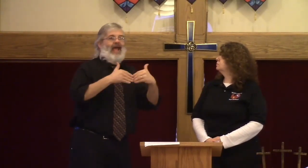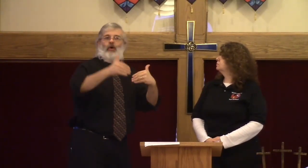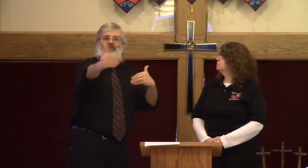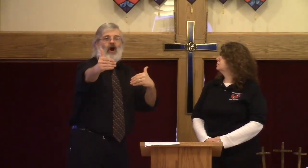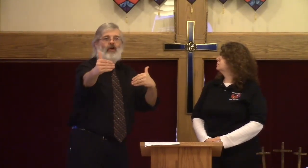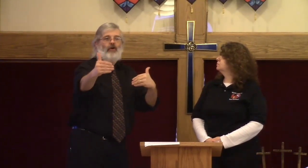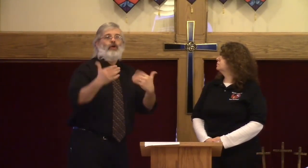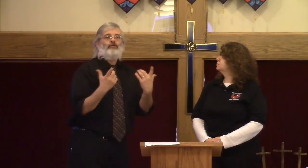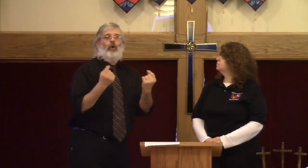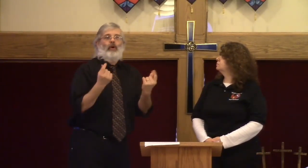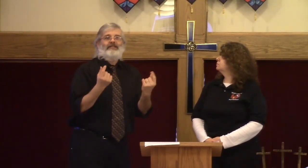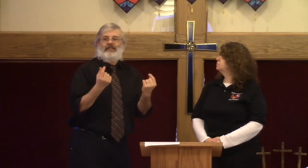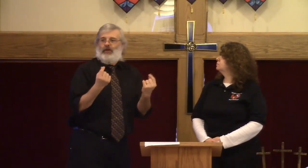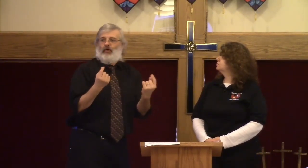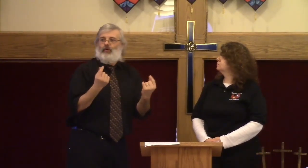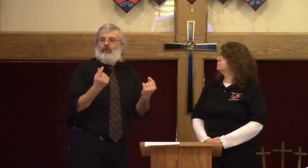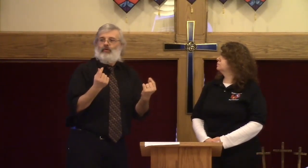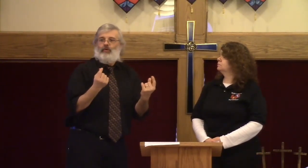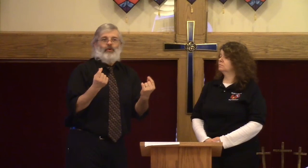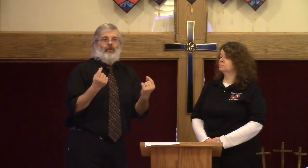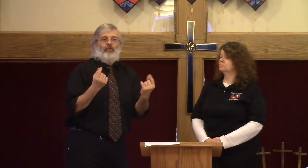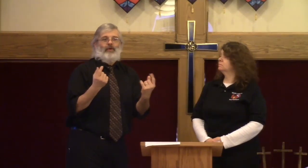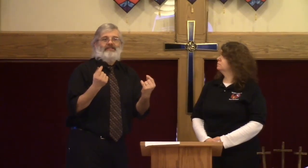go farther. So what does he do?